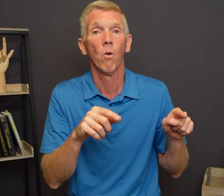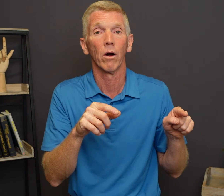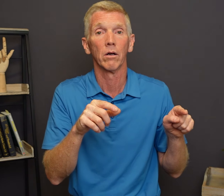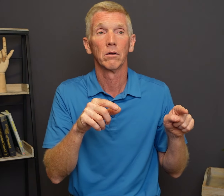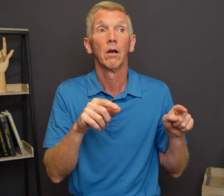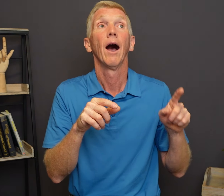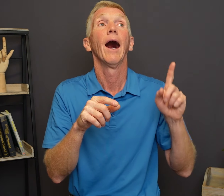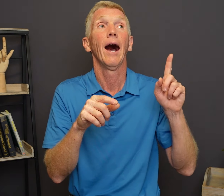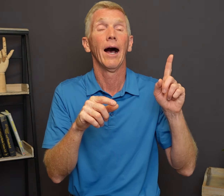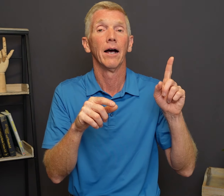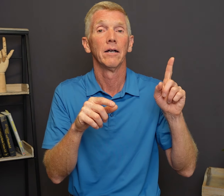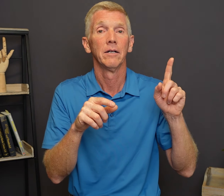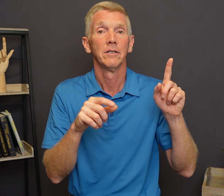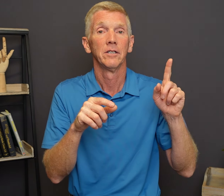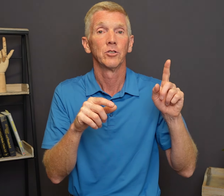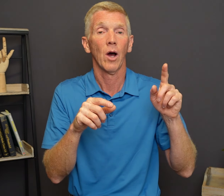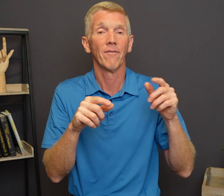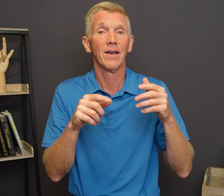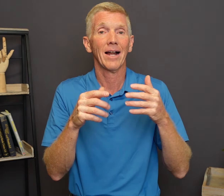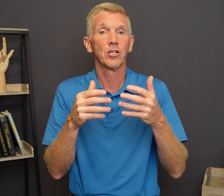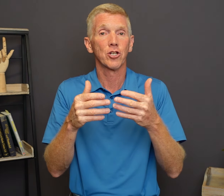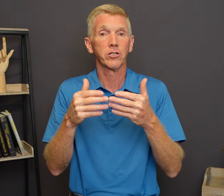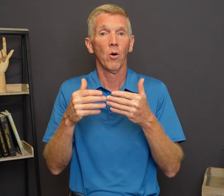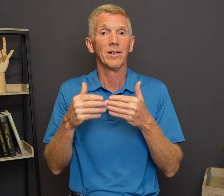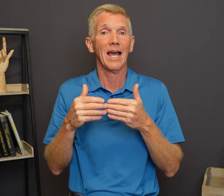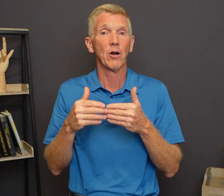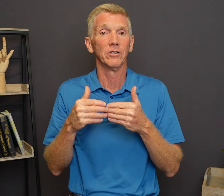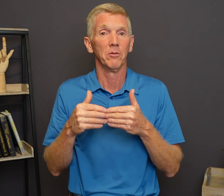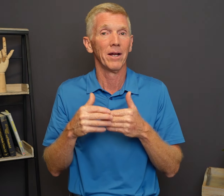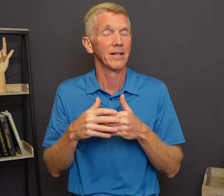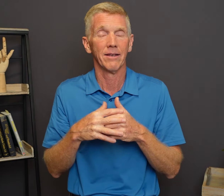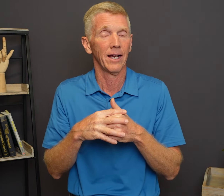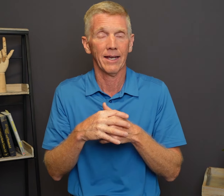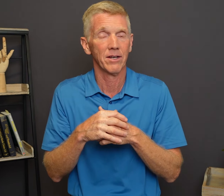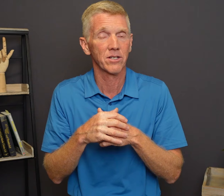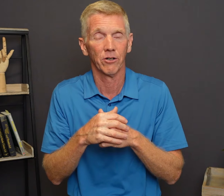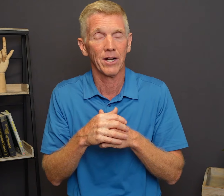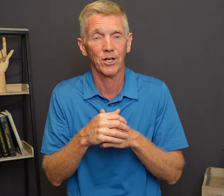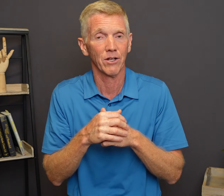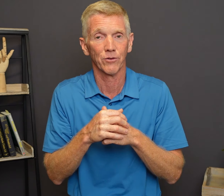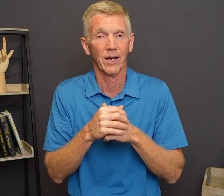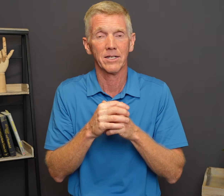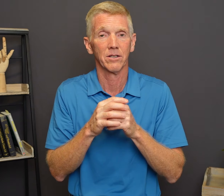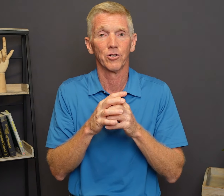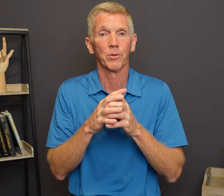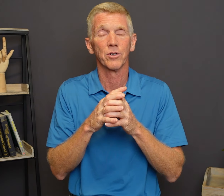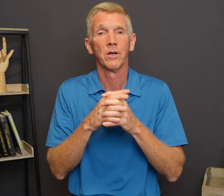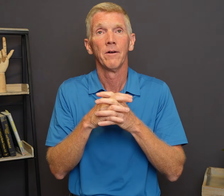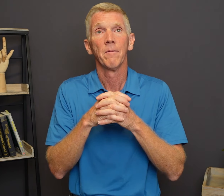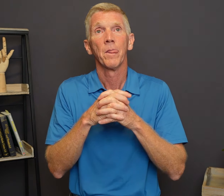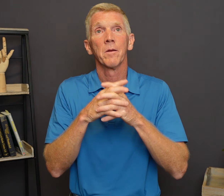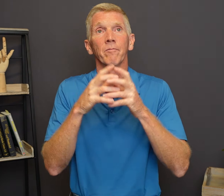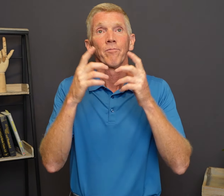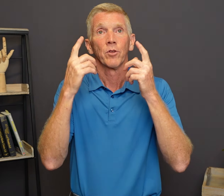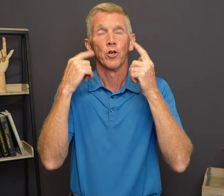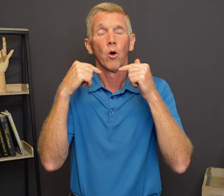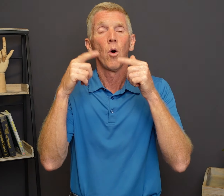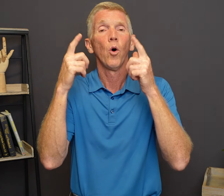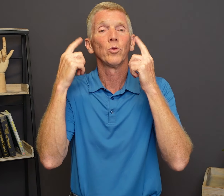more. So I've got to slow it down a little bit. And again, this is the great challenge for ASL interpreters. You're holding